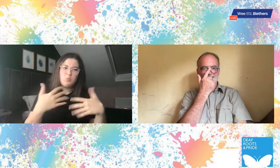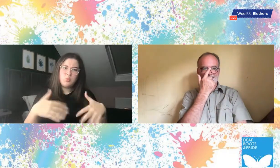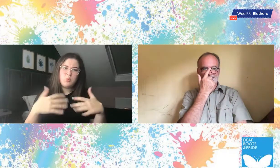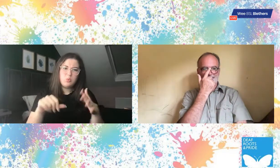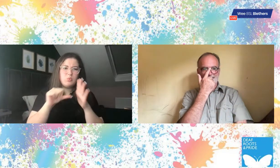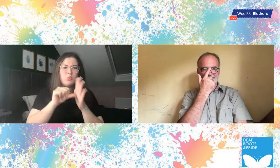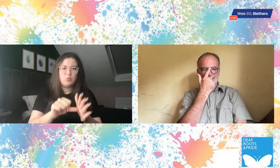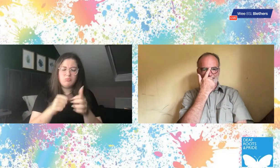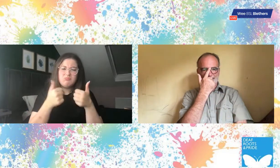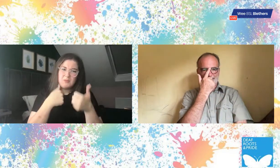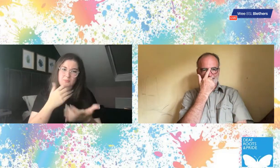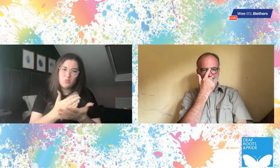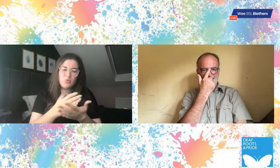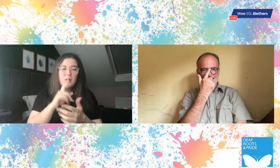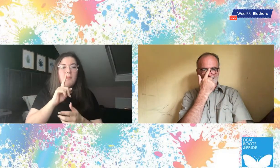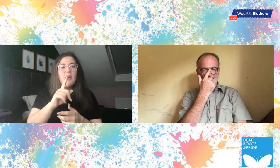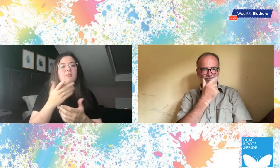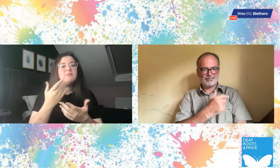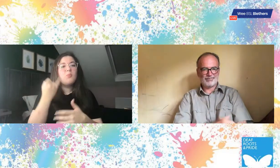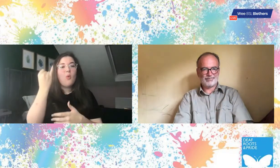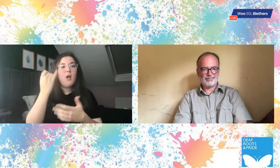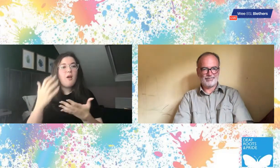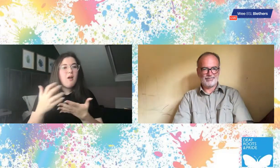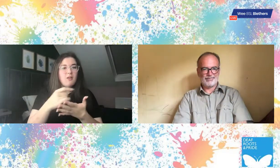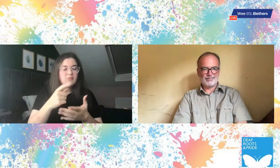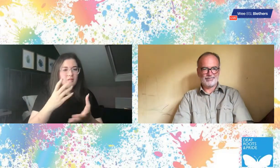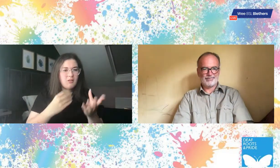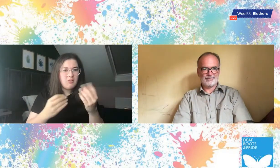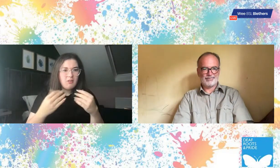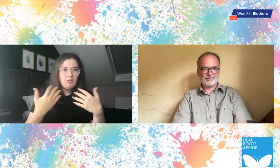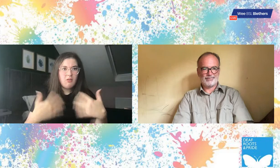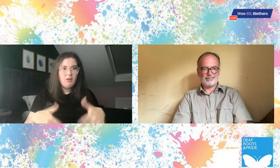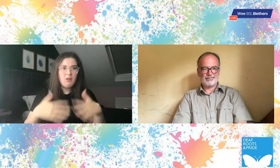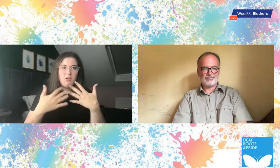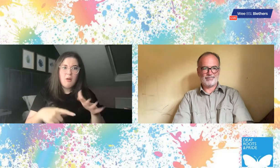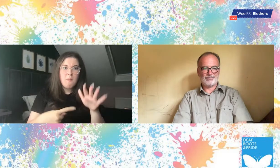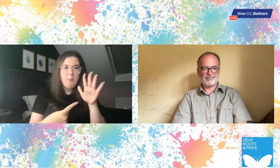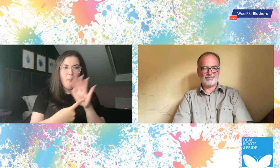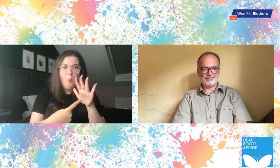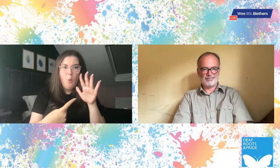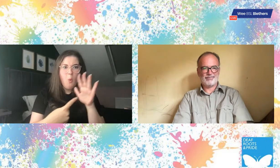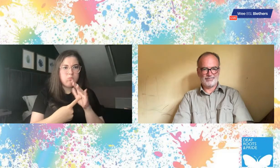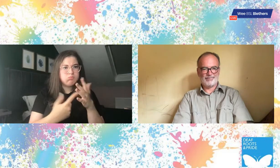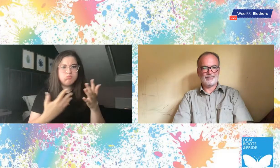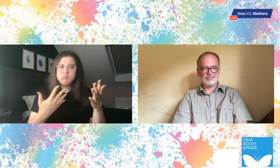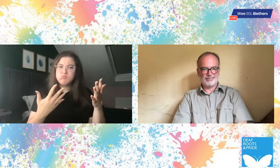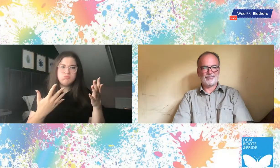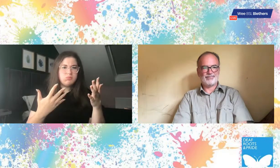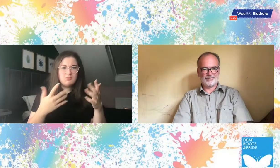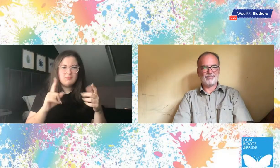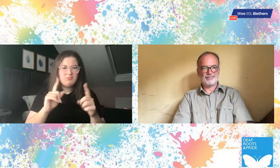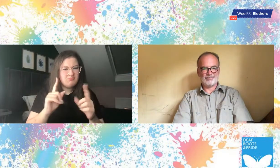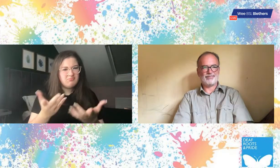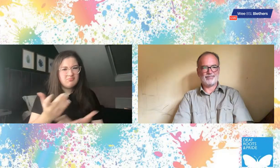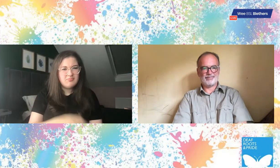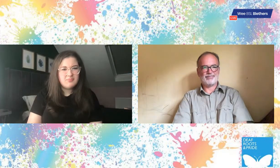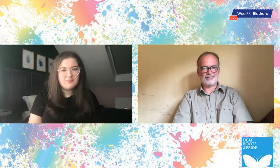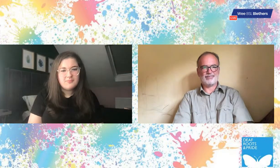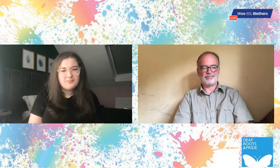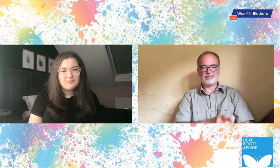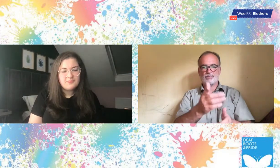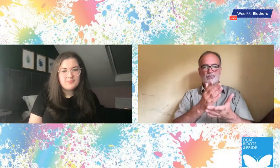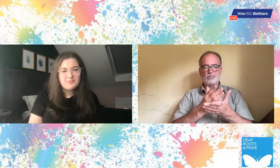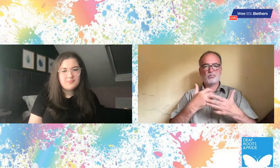fabulous, John. And as you said, communication is key. And you've learnt so many